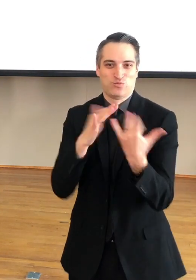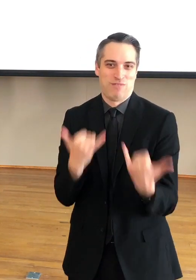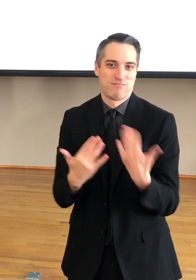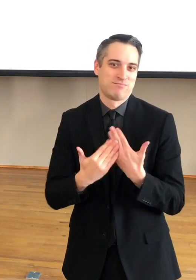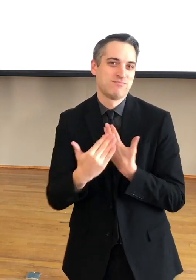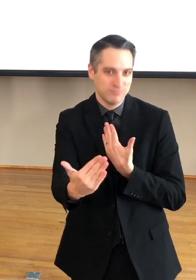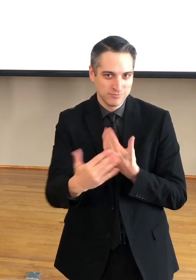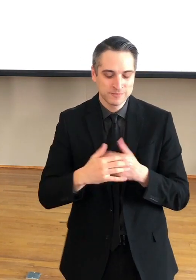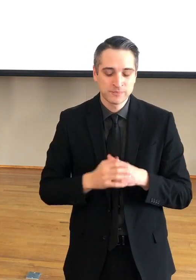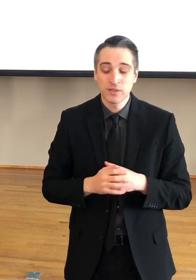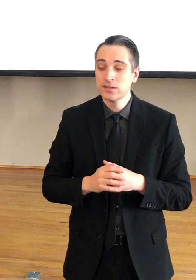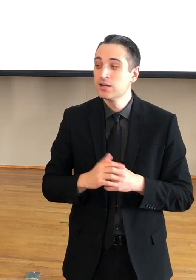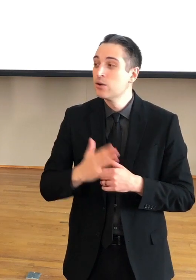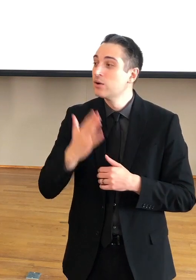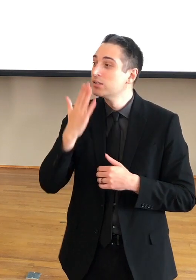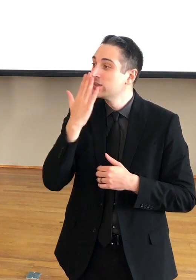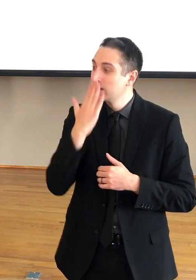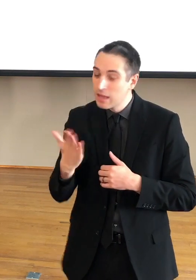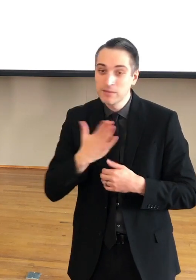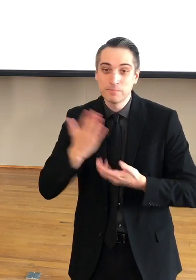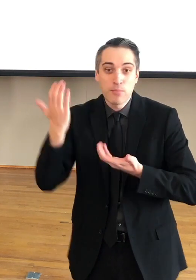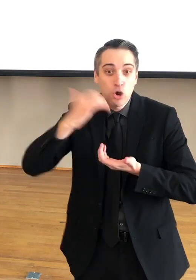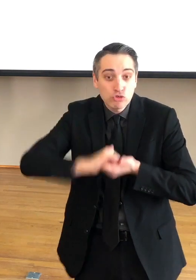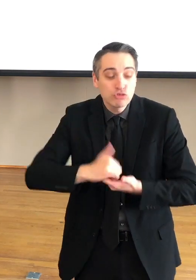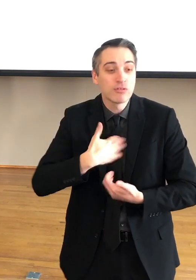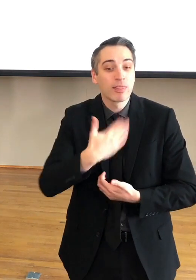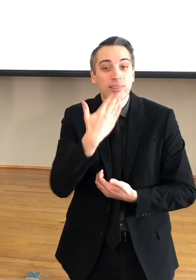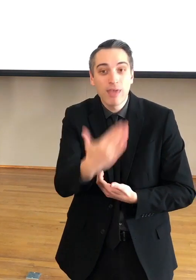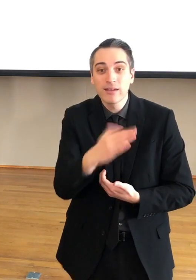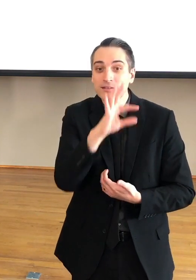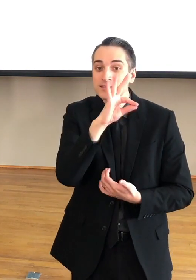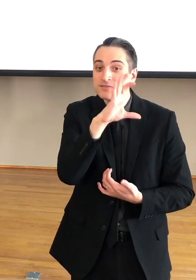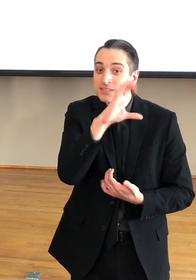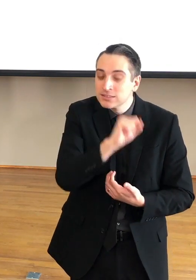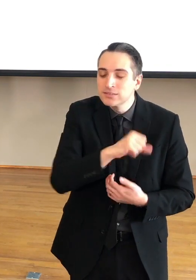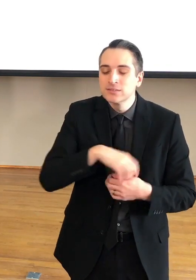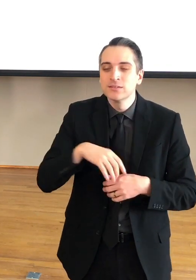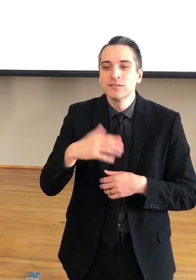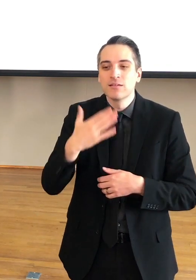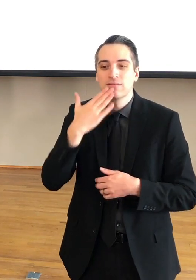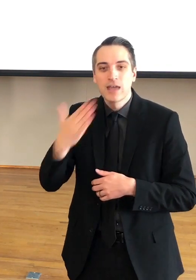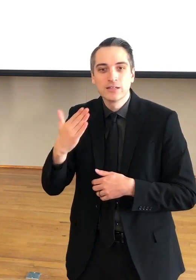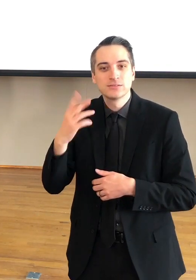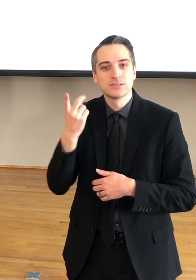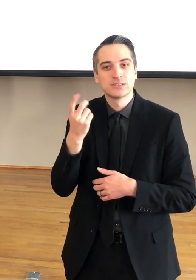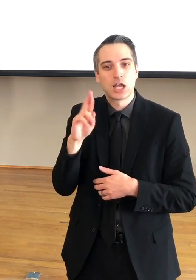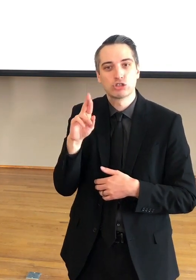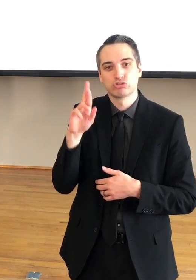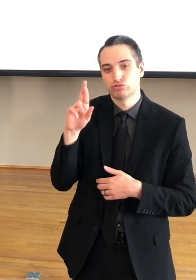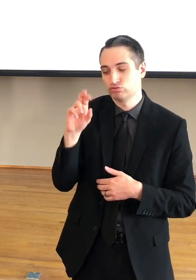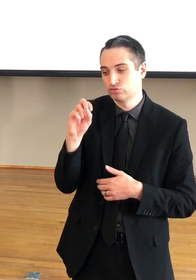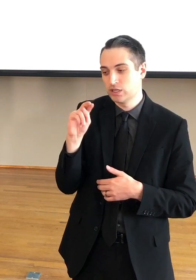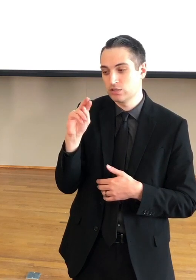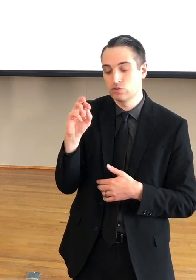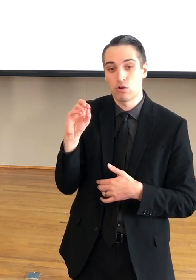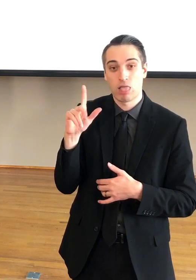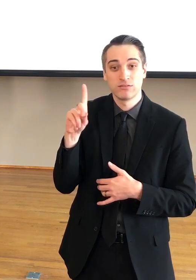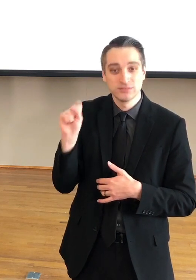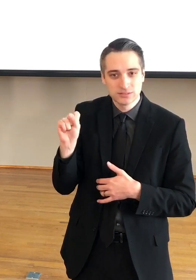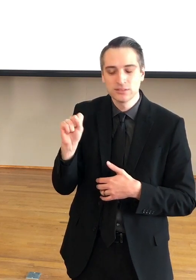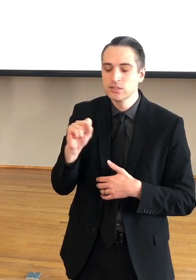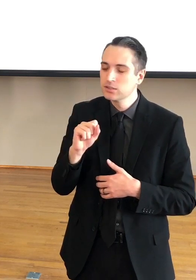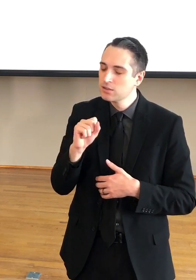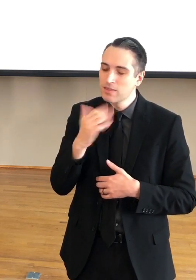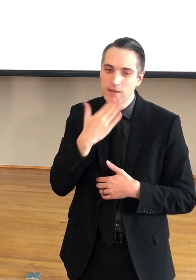partners in this. Thank the Flint Community Schools, Dr. Reynolds, and all of you for paying attention to what's going on.